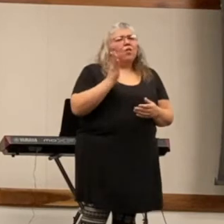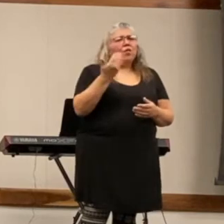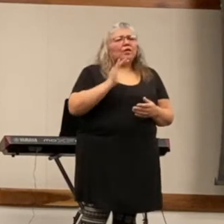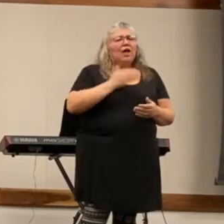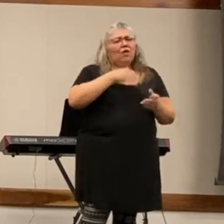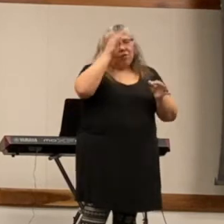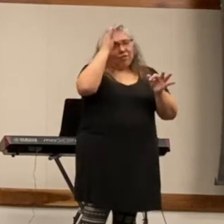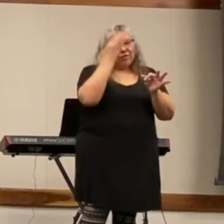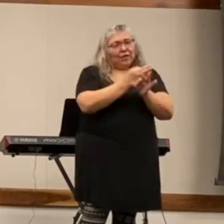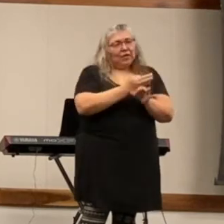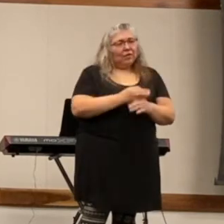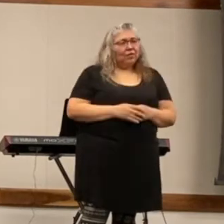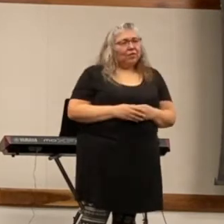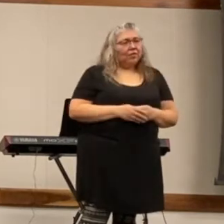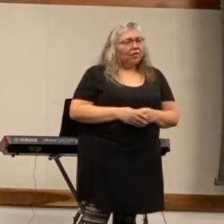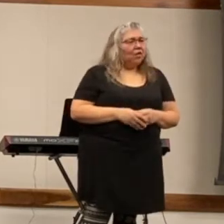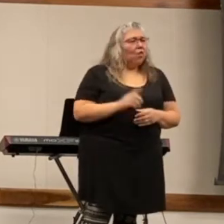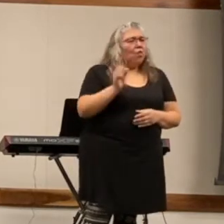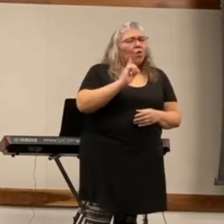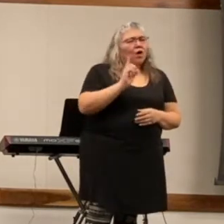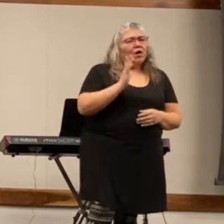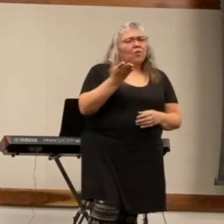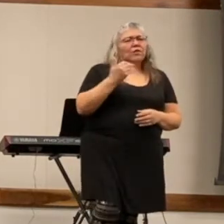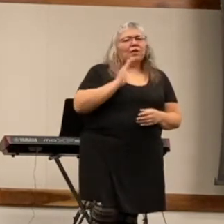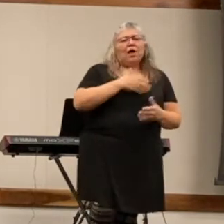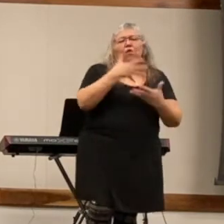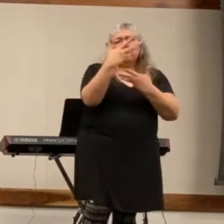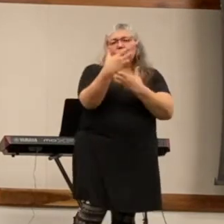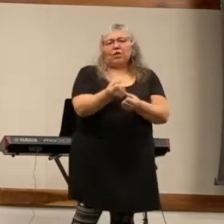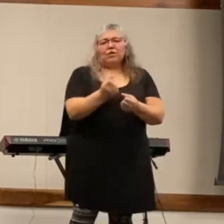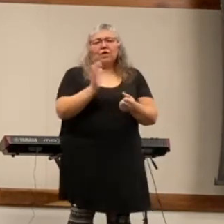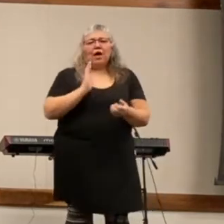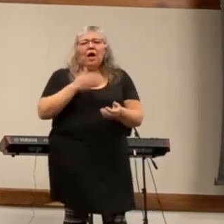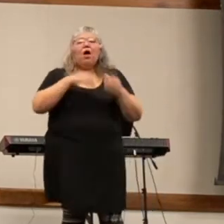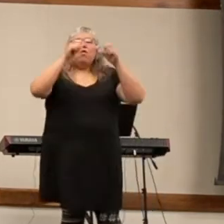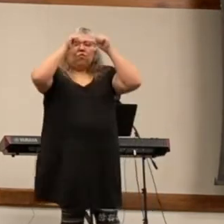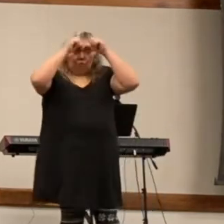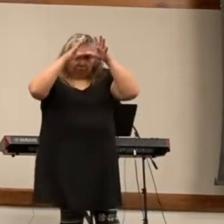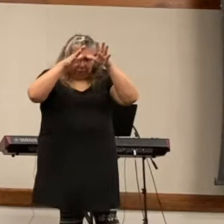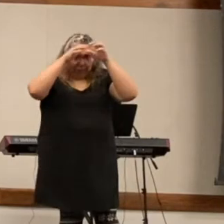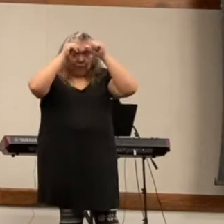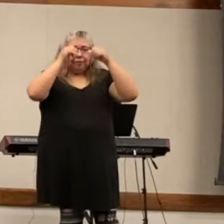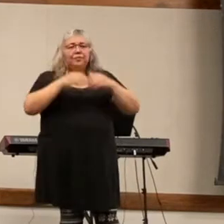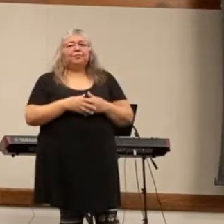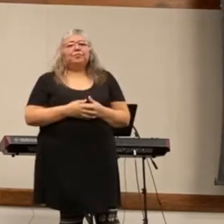faith? Where was our trust? Where was our obedience?